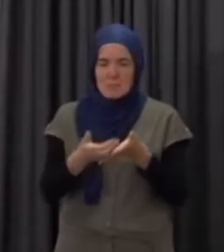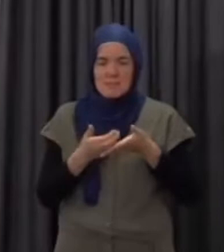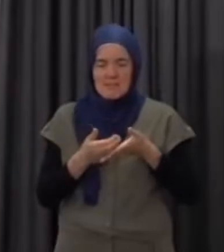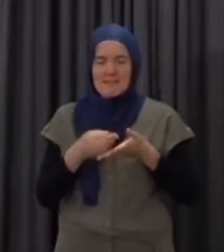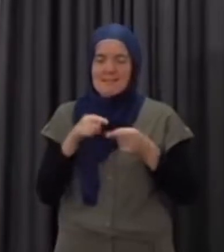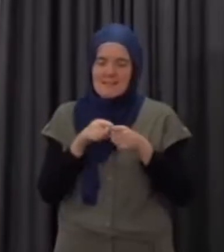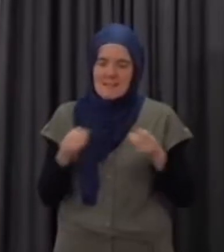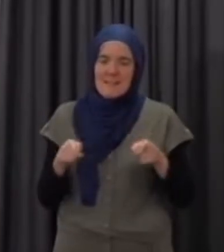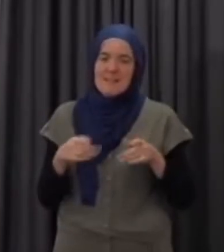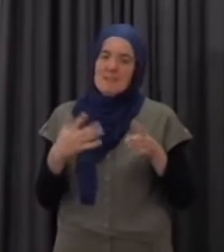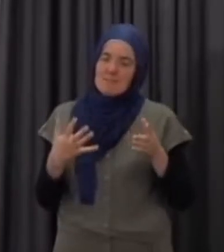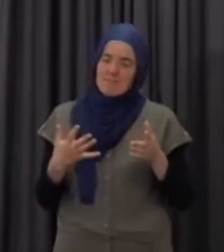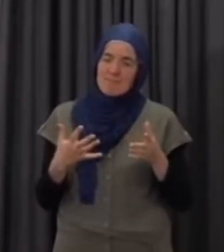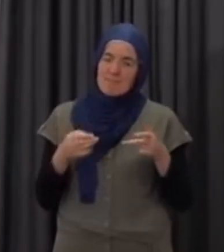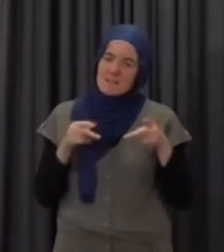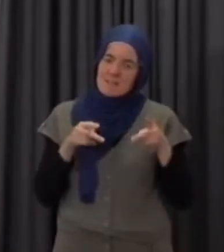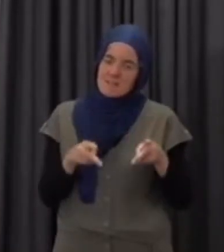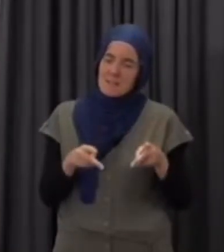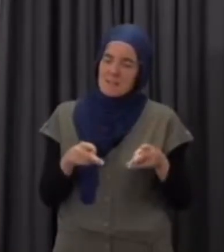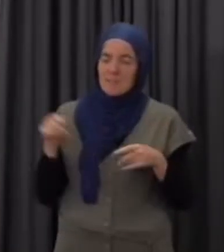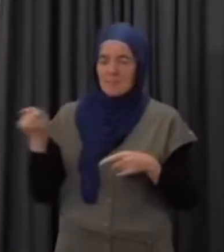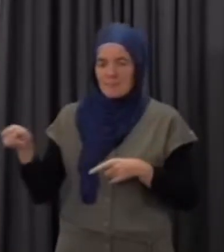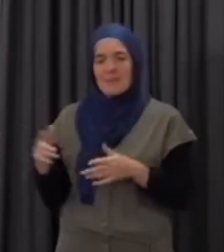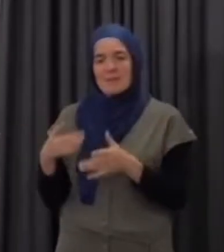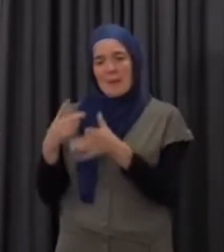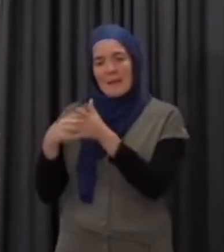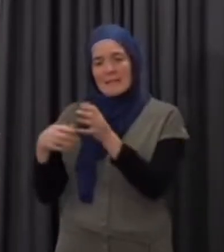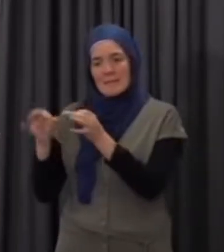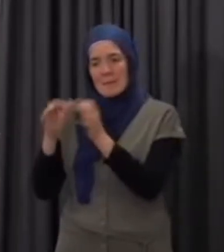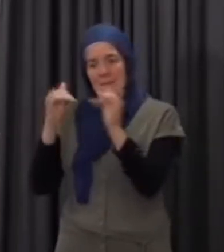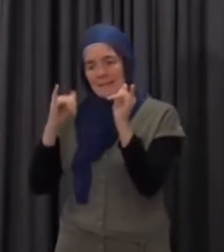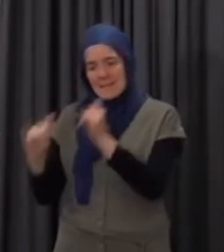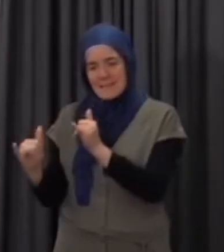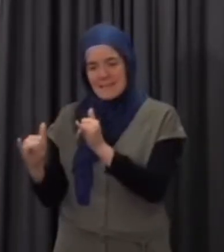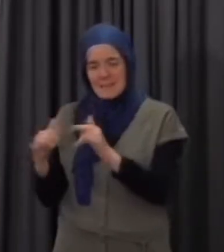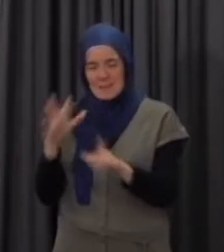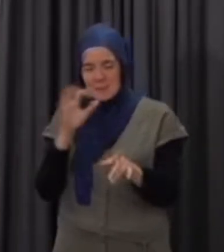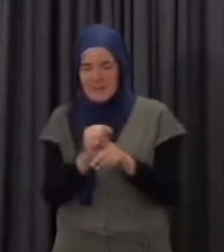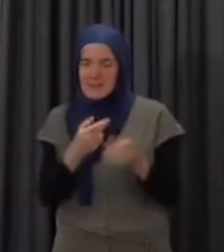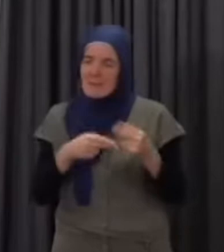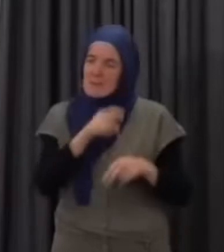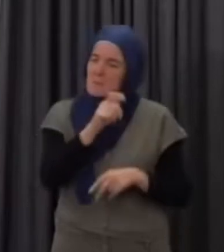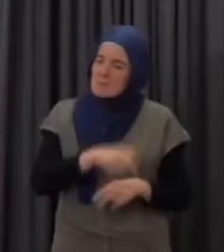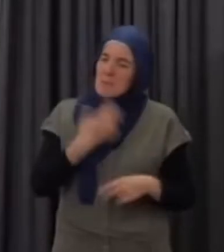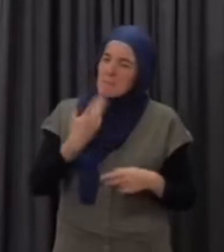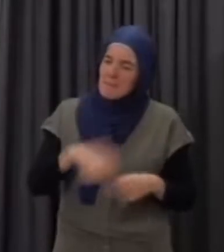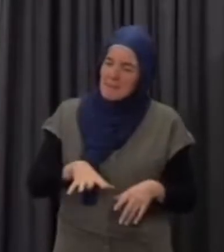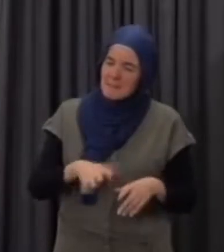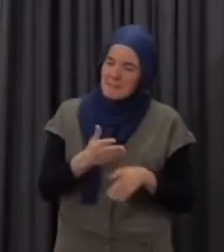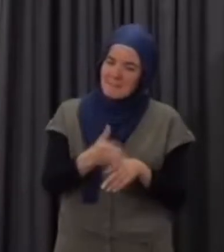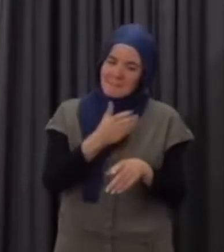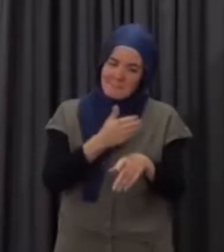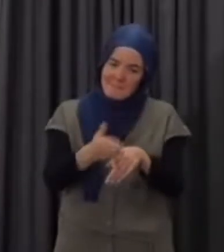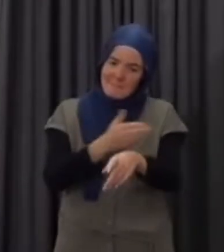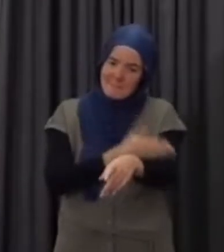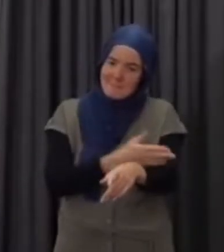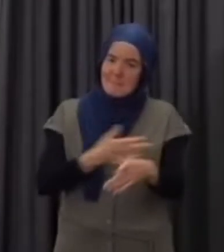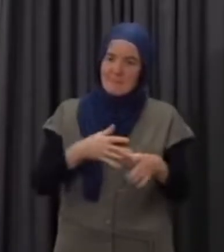is an important role and contribution to be made by antibody testing, whilst we're able to expand and increase the number of antigen